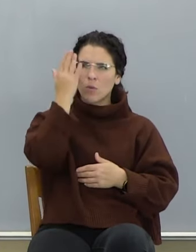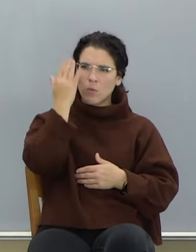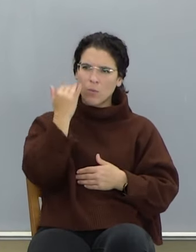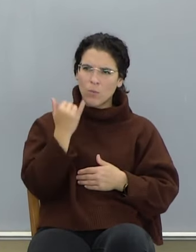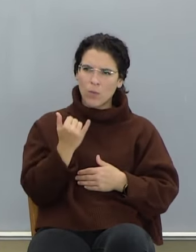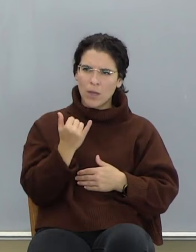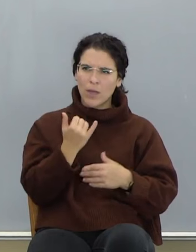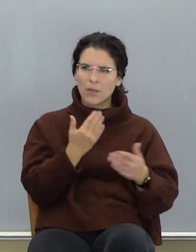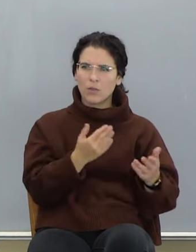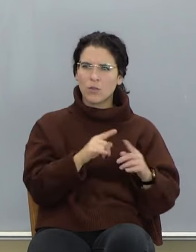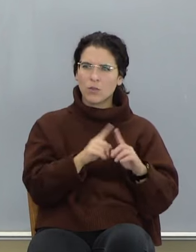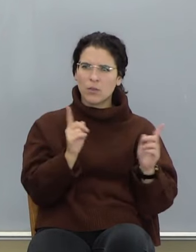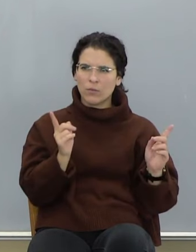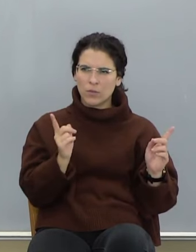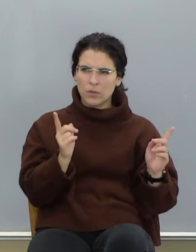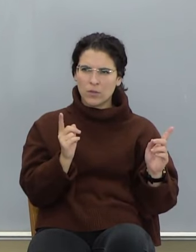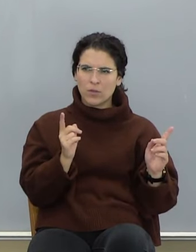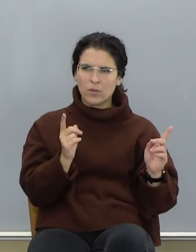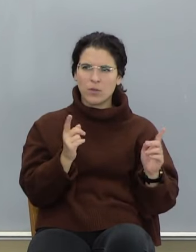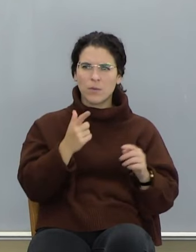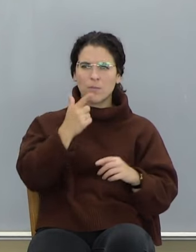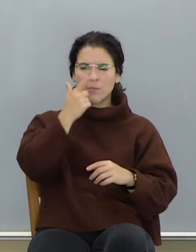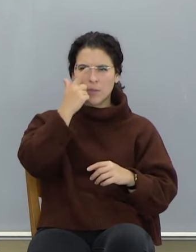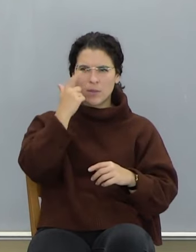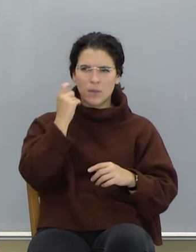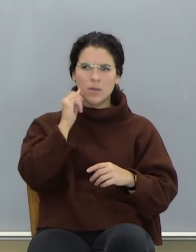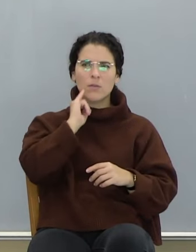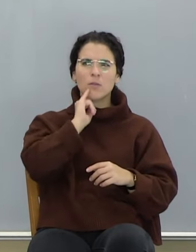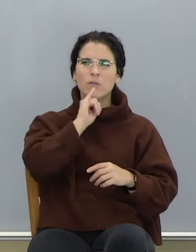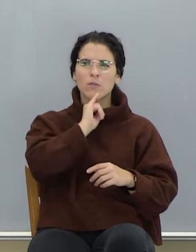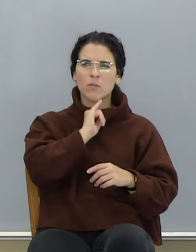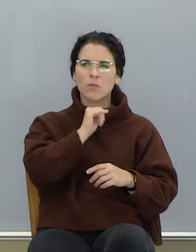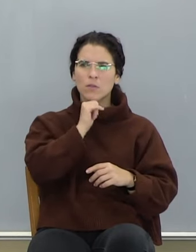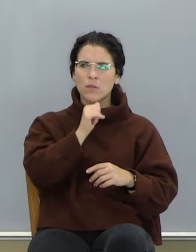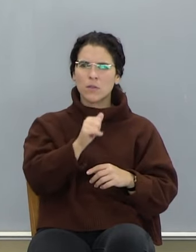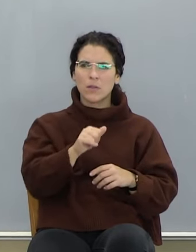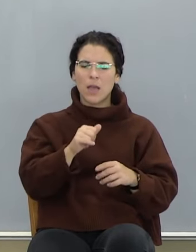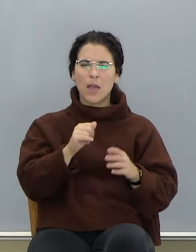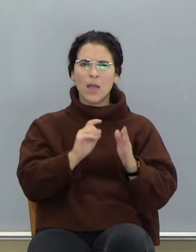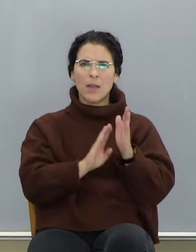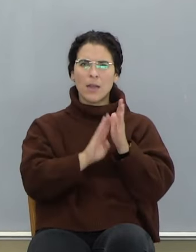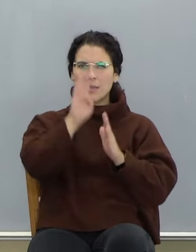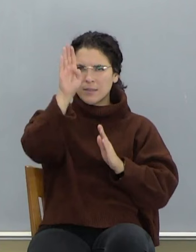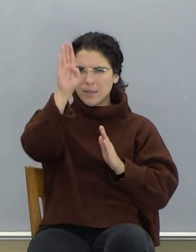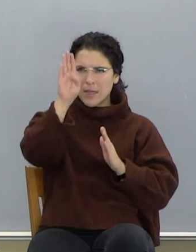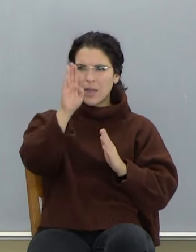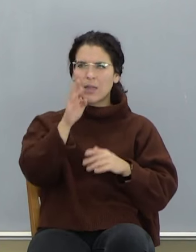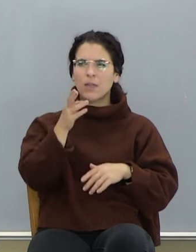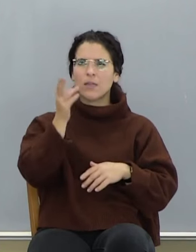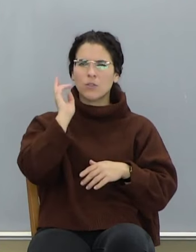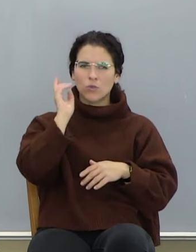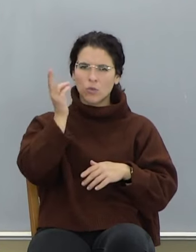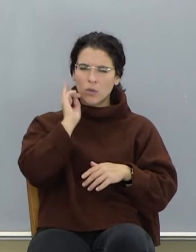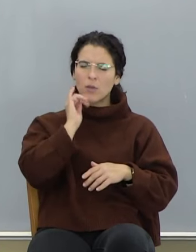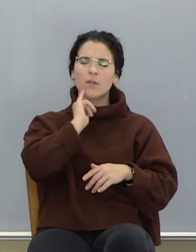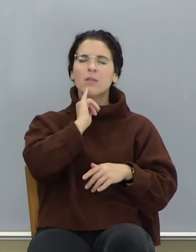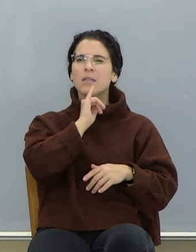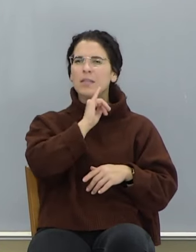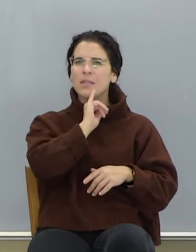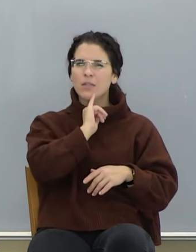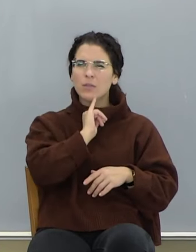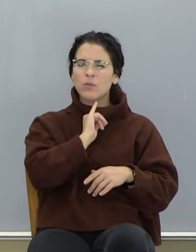Why is there a difference? Because Israel did not excel. Historically,